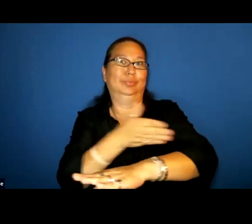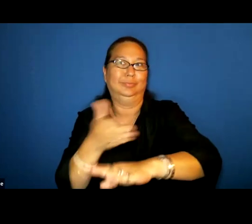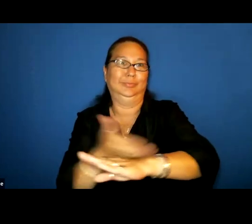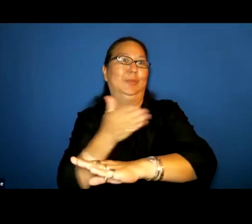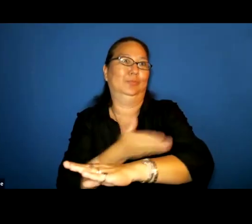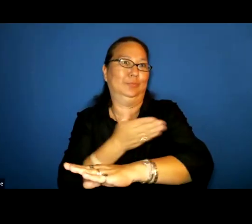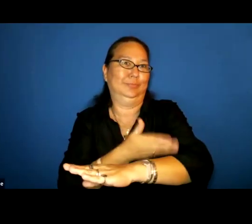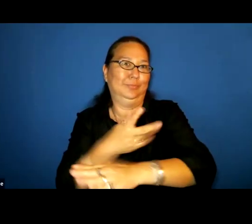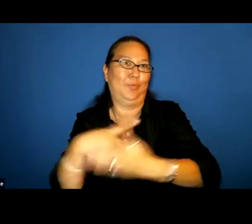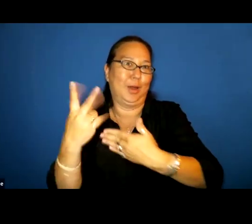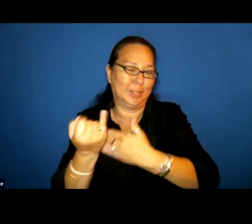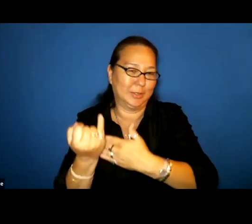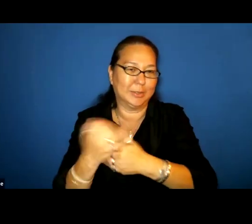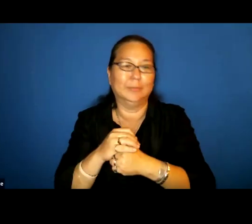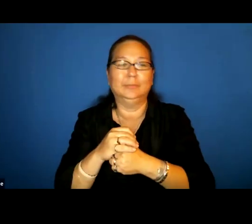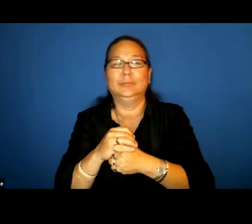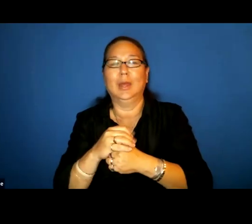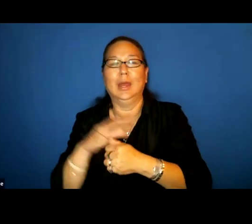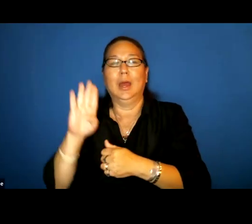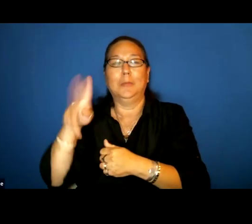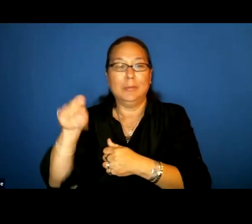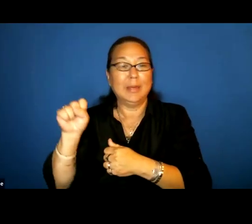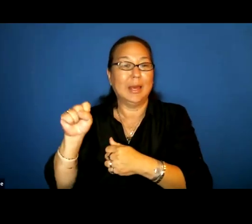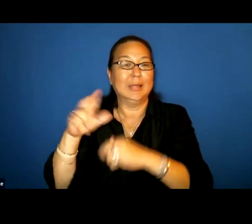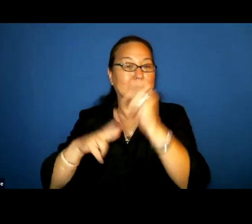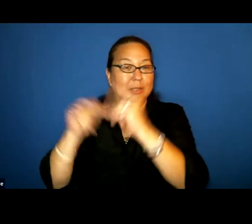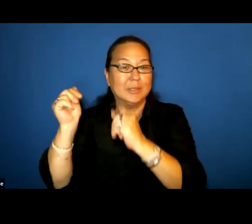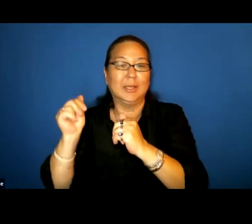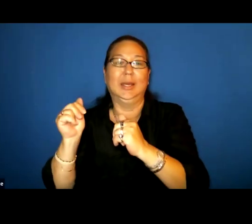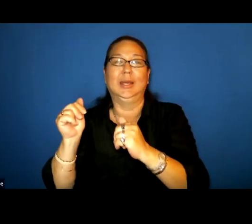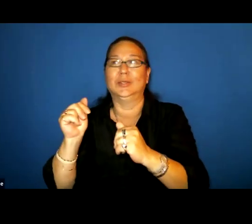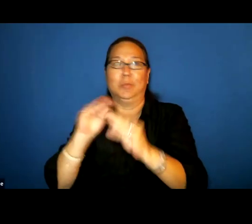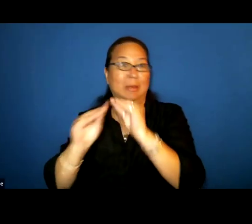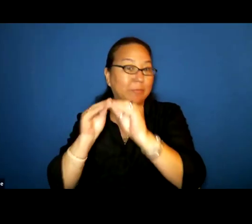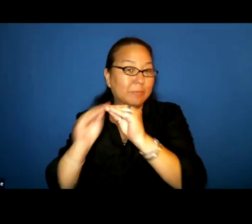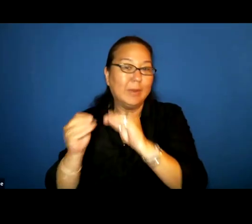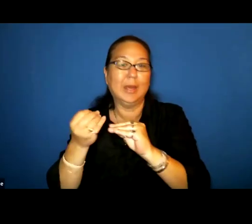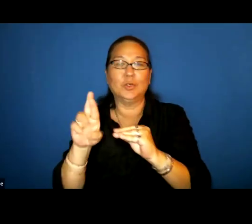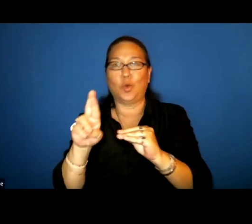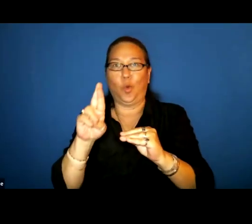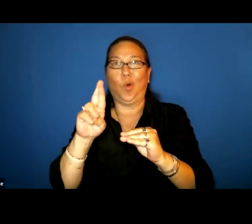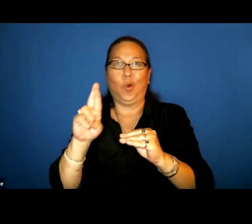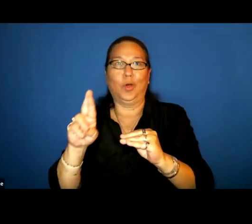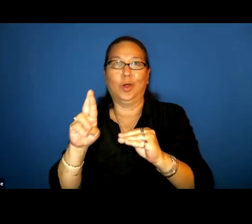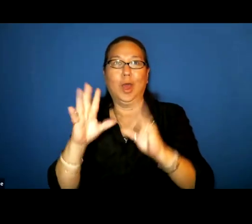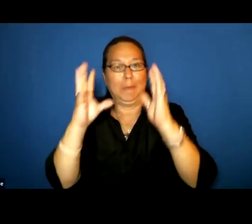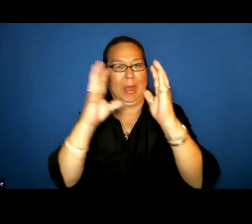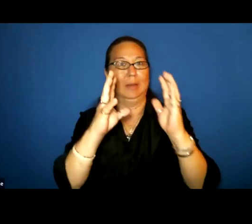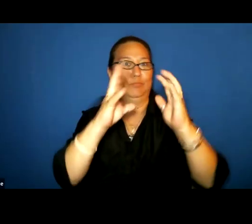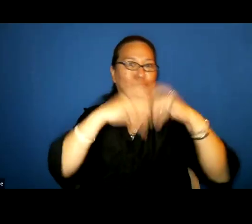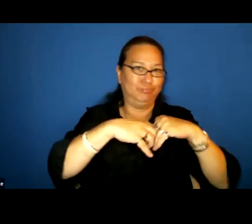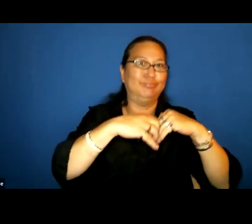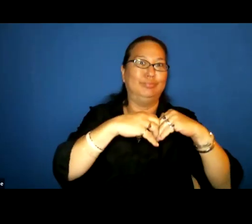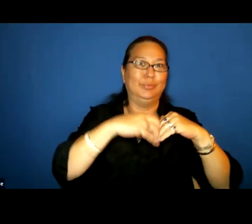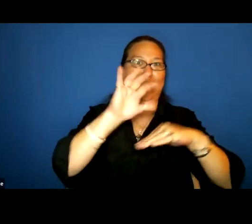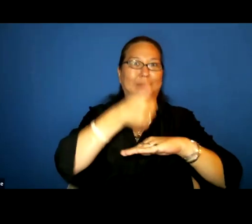buildings either being renovated or being fully constructed from scratch right now, than in the last 40 years